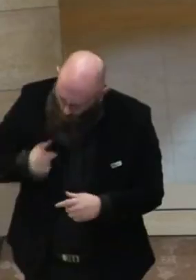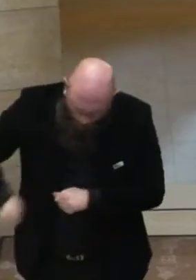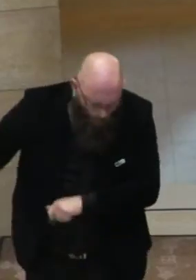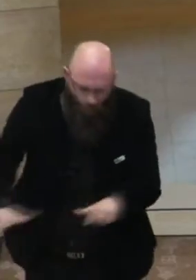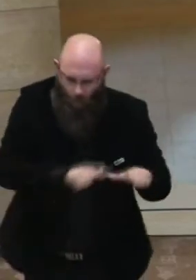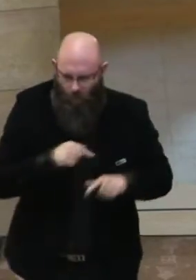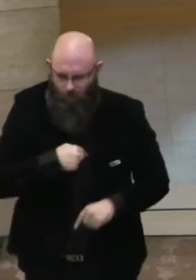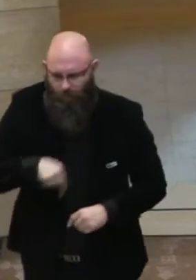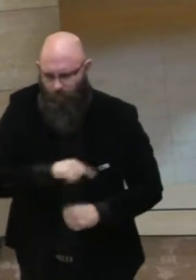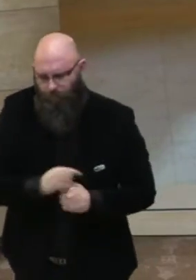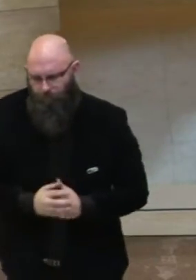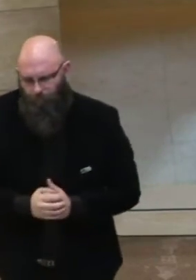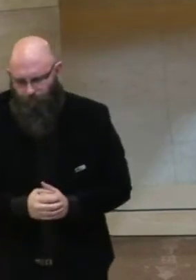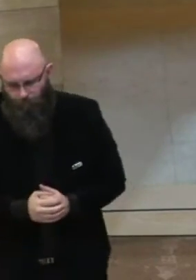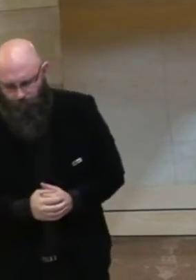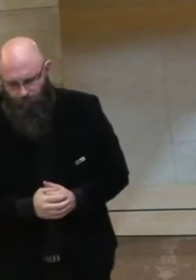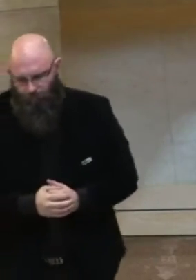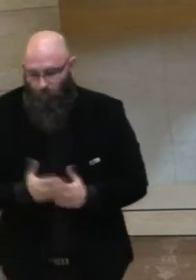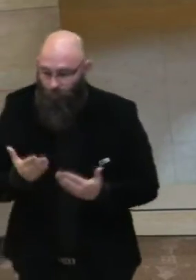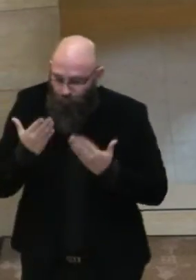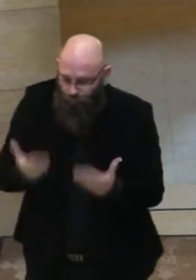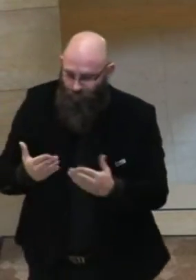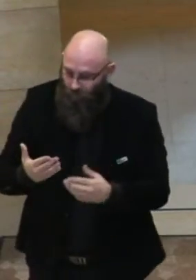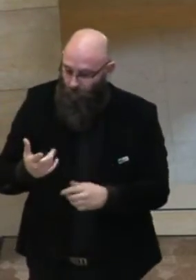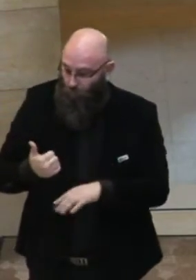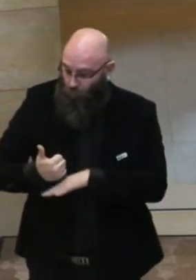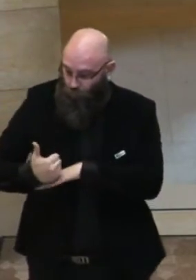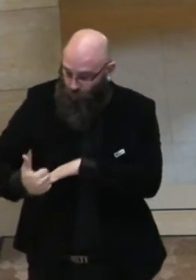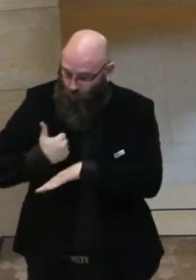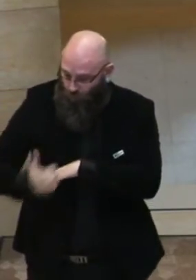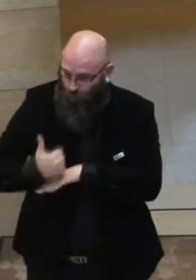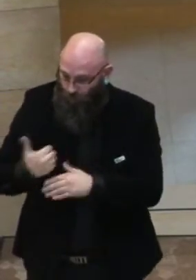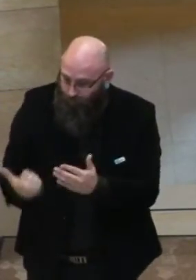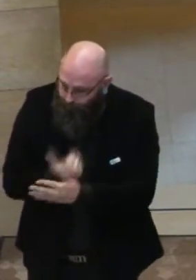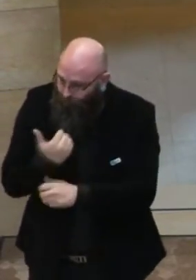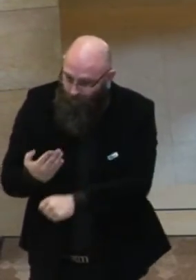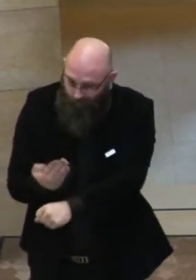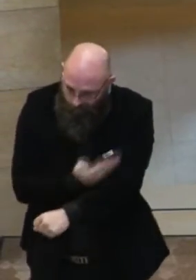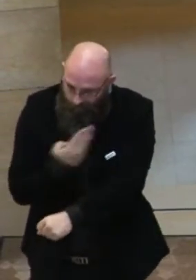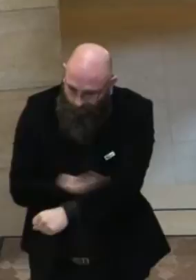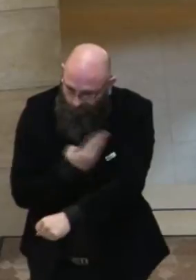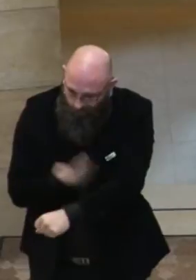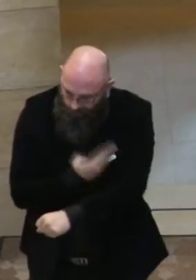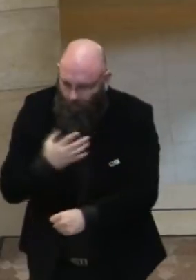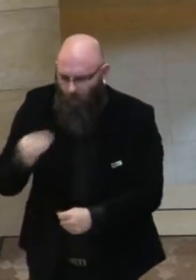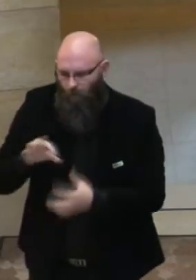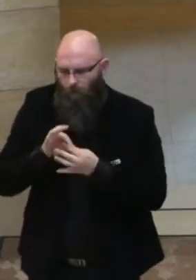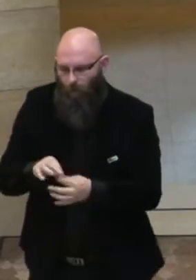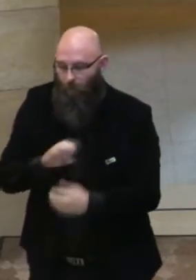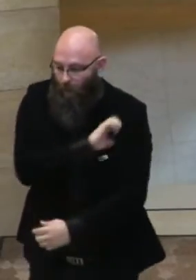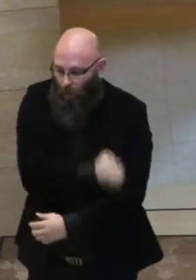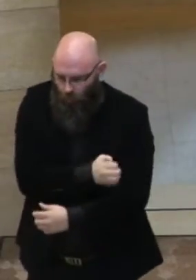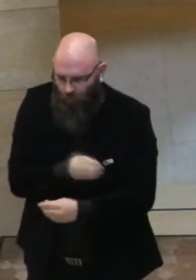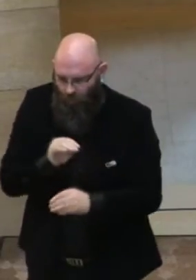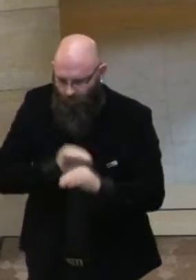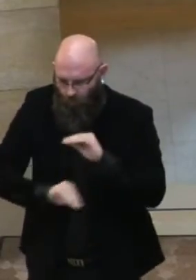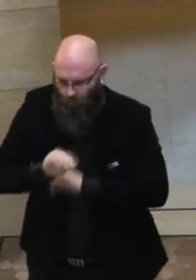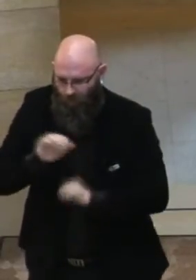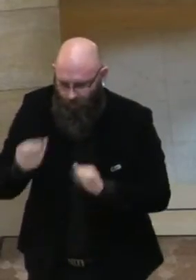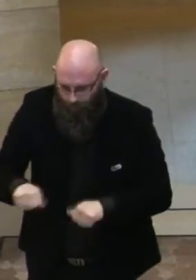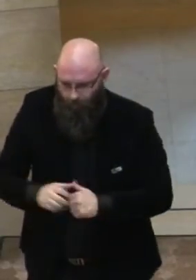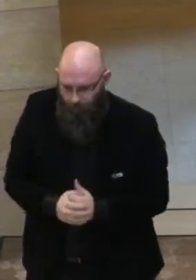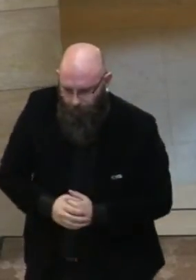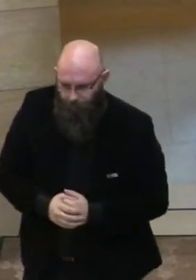Renewable Energy and Transportation Act using bank-created money to monetize renewable energy in our